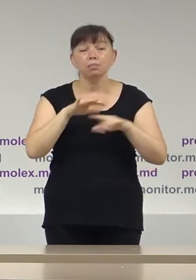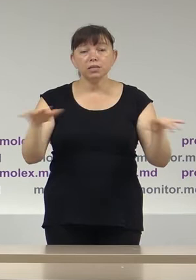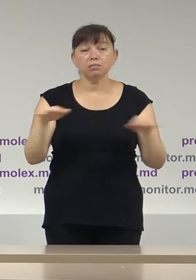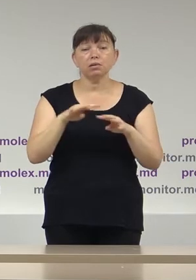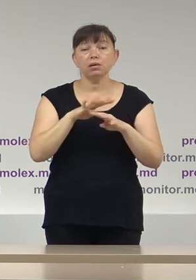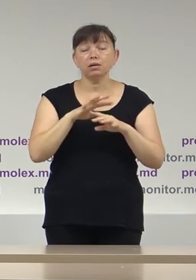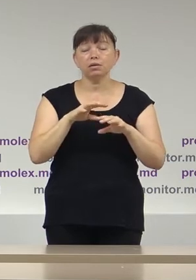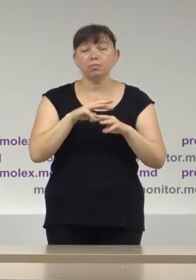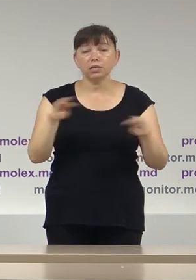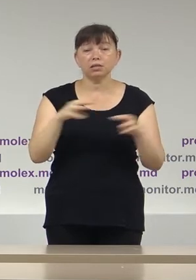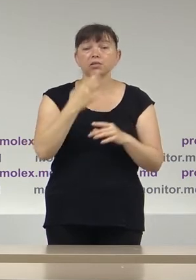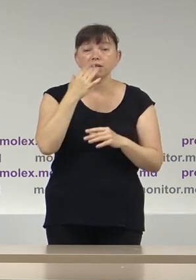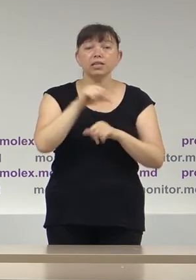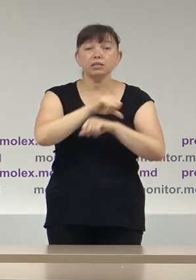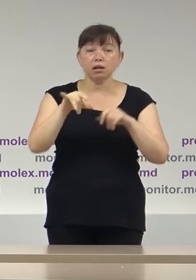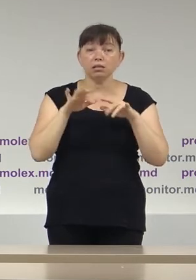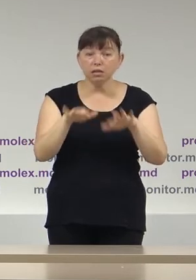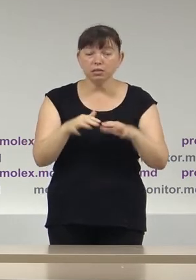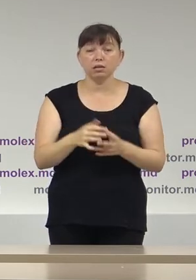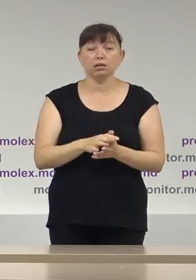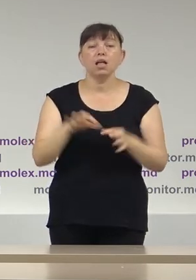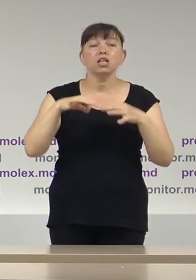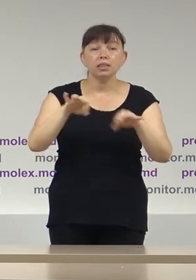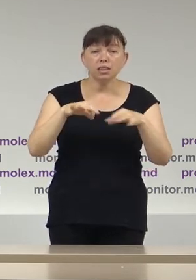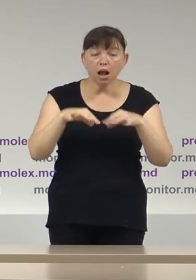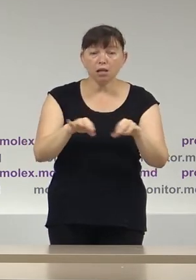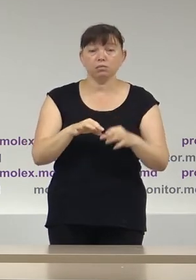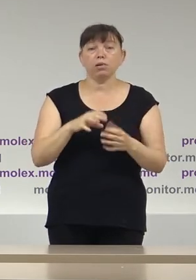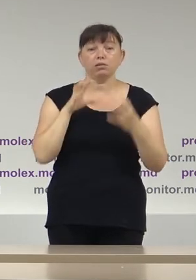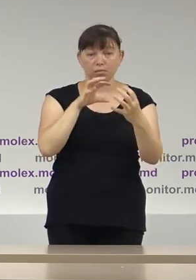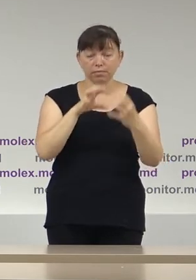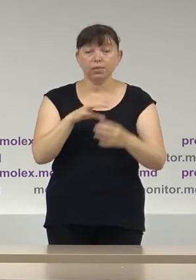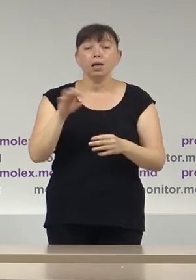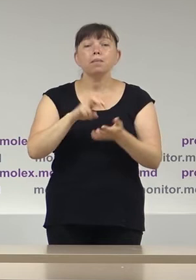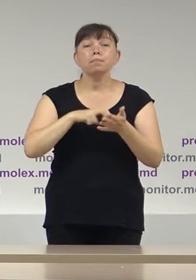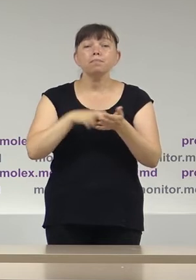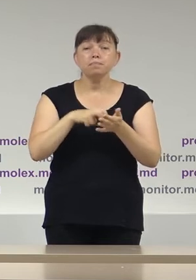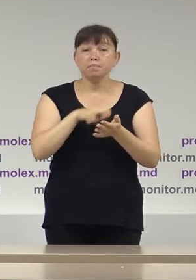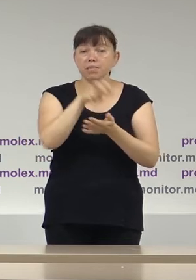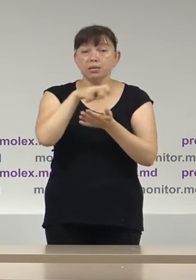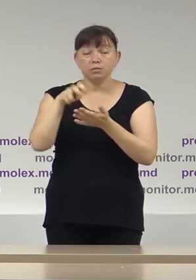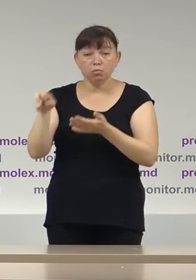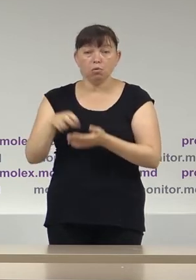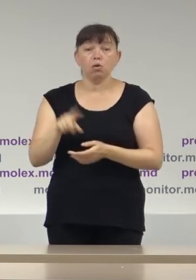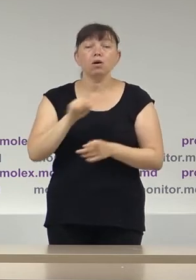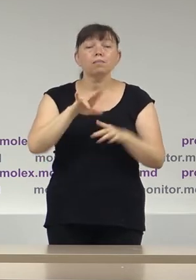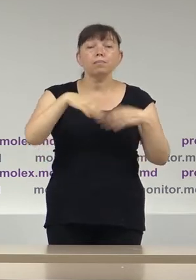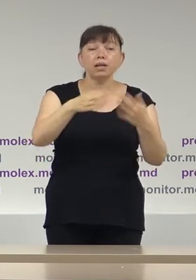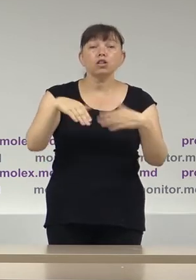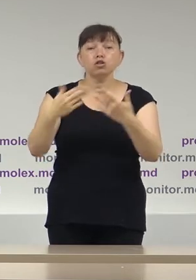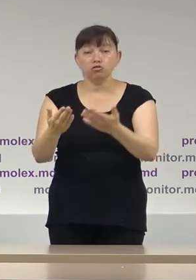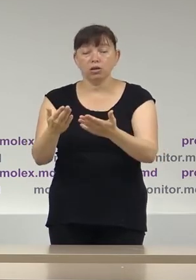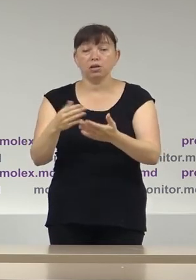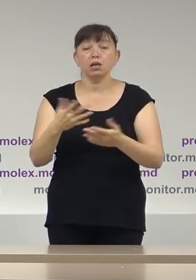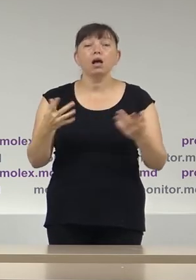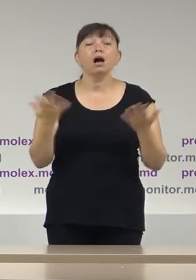and Intelligence Service, Minister of Interior's General Prosecution Office, Minister of Foreign Affairs and European Integration, and